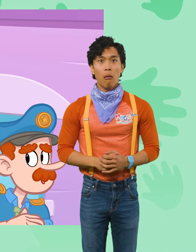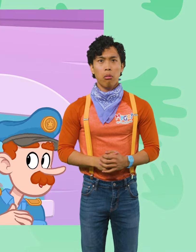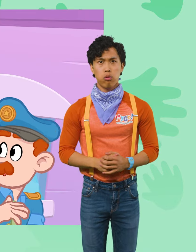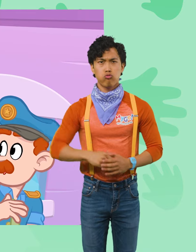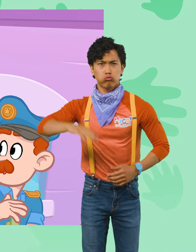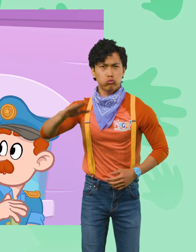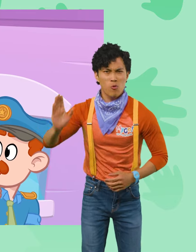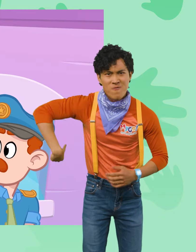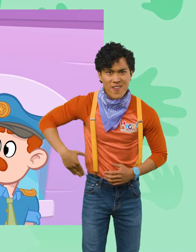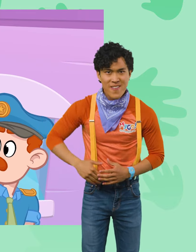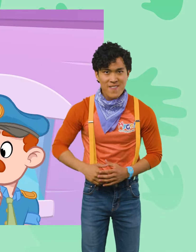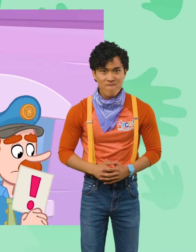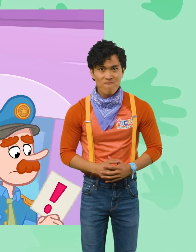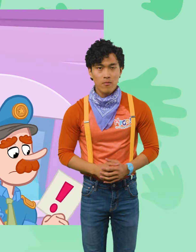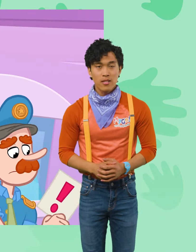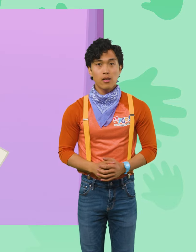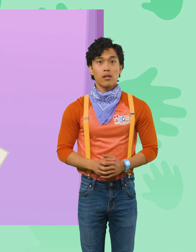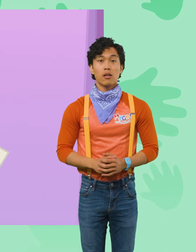Too late.